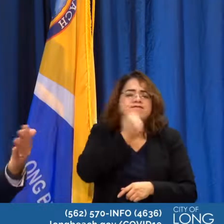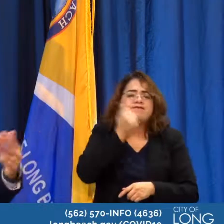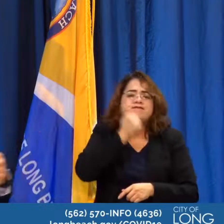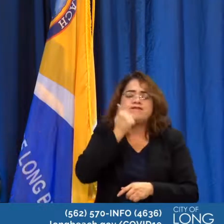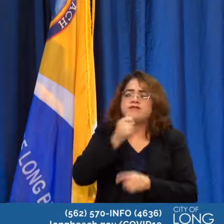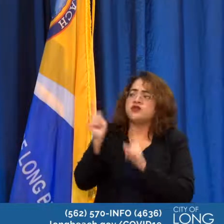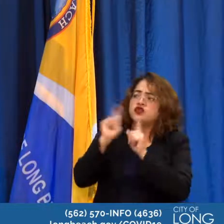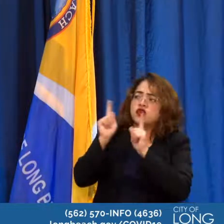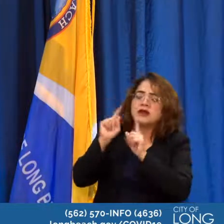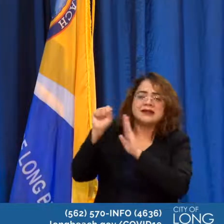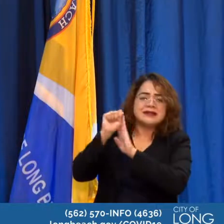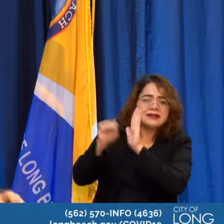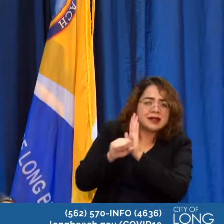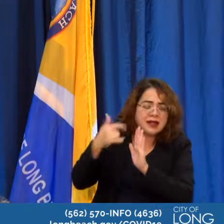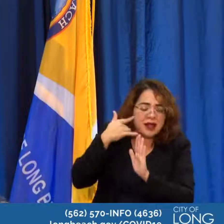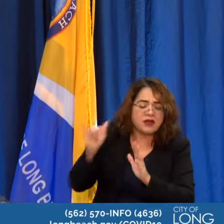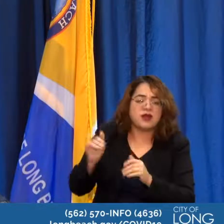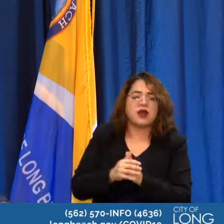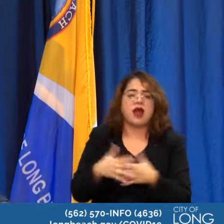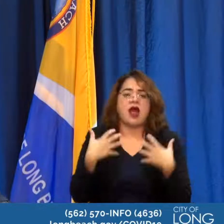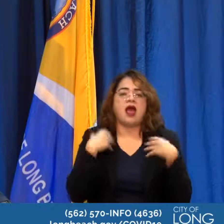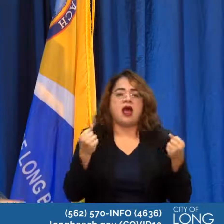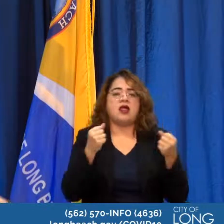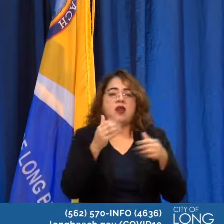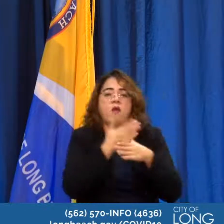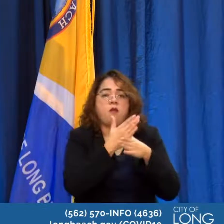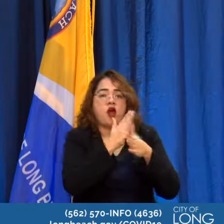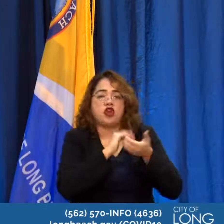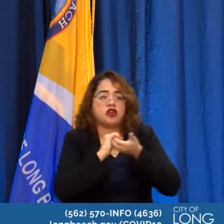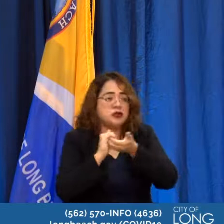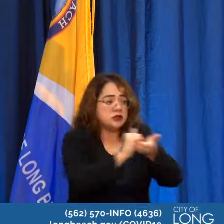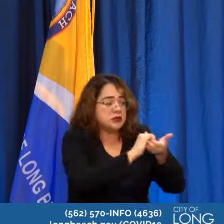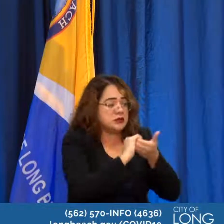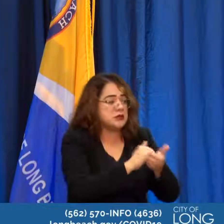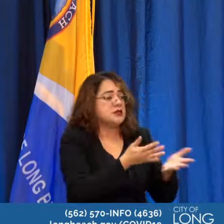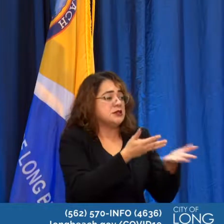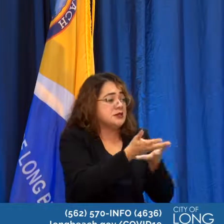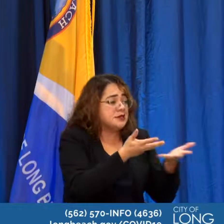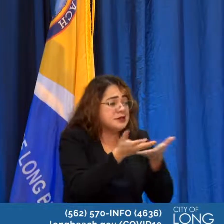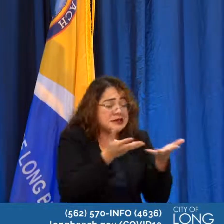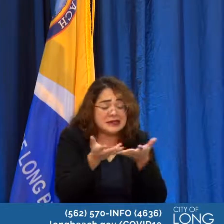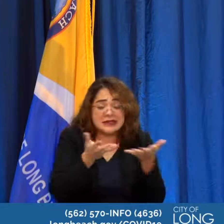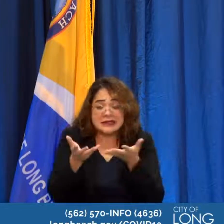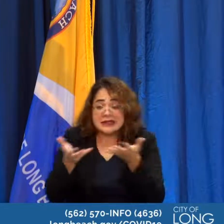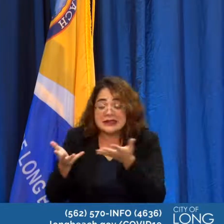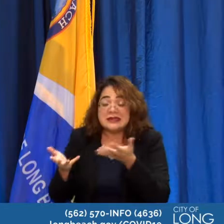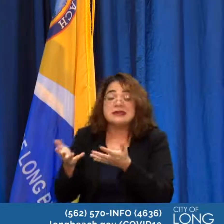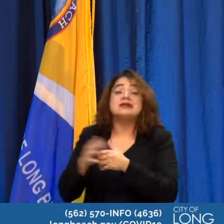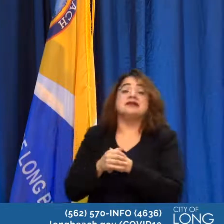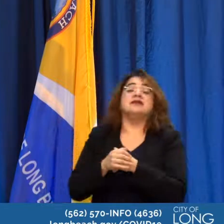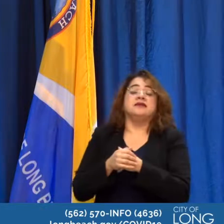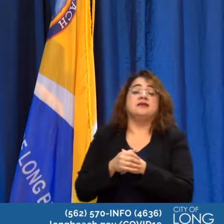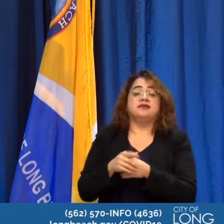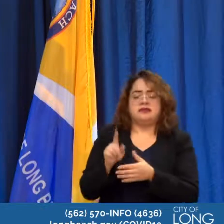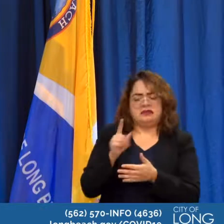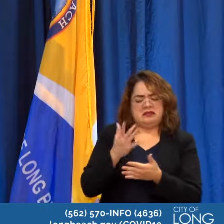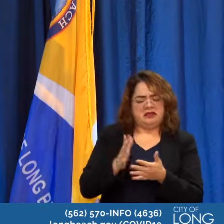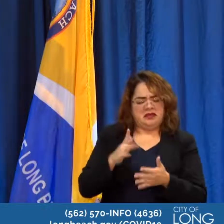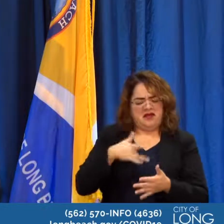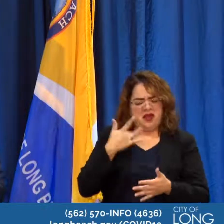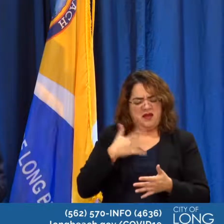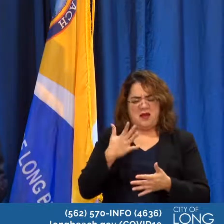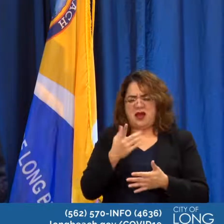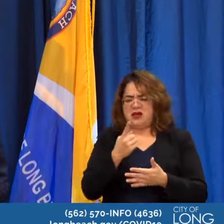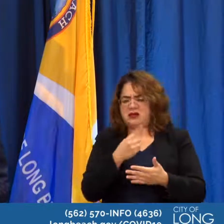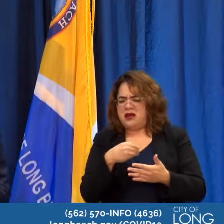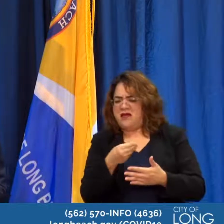the state, with our health partners, and I expect that in the next days, a week ahead,